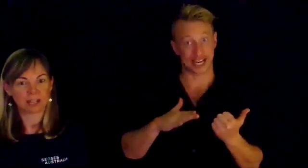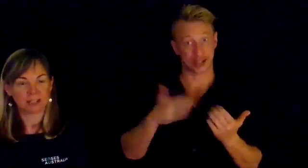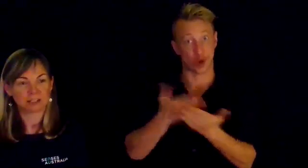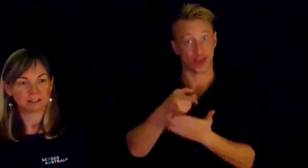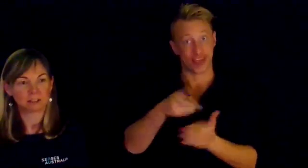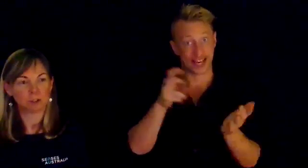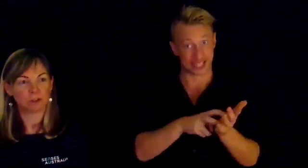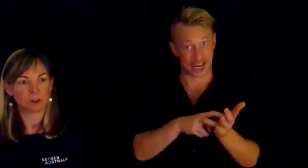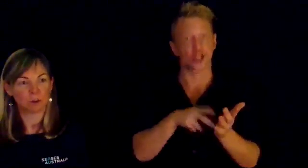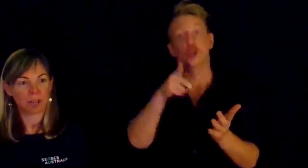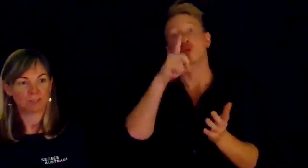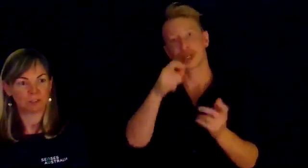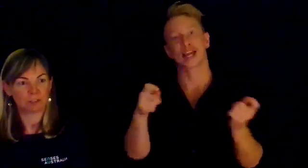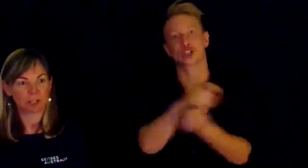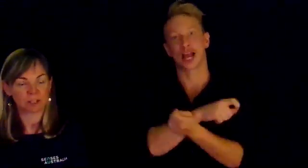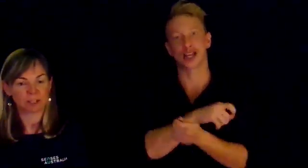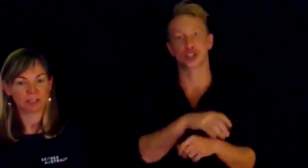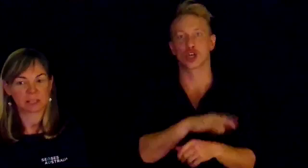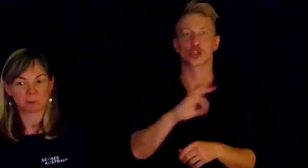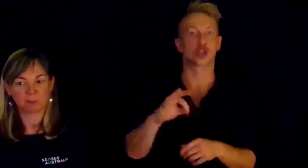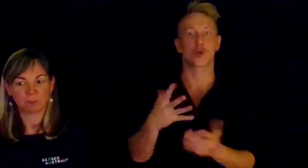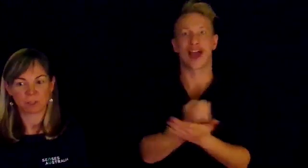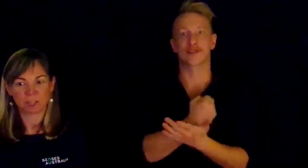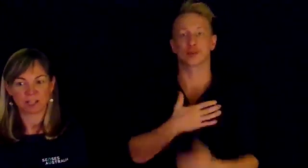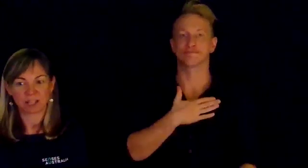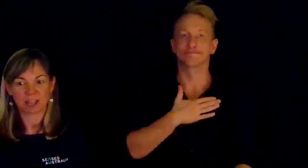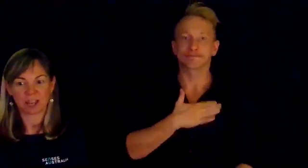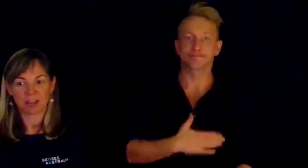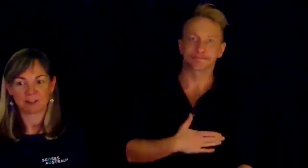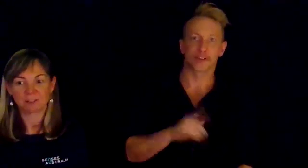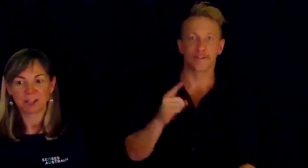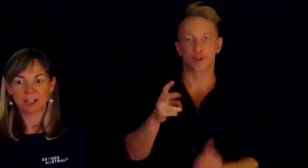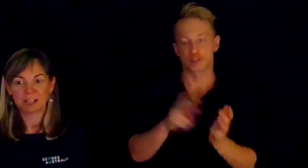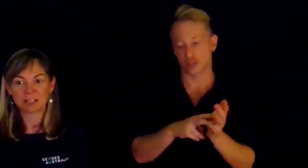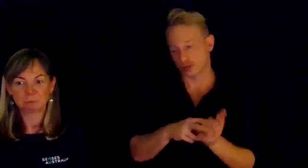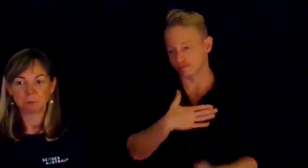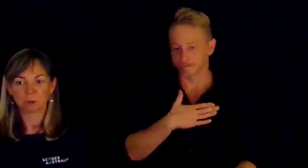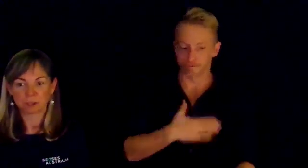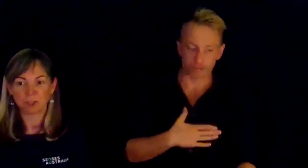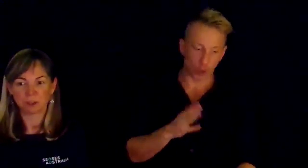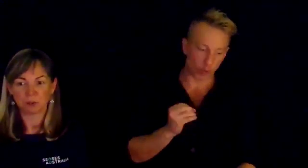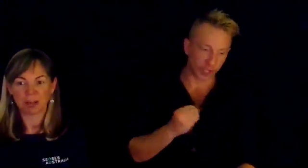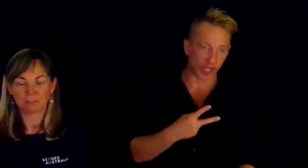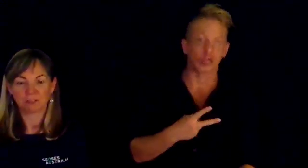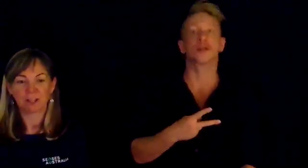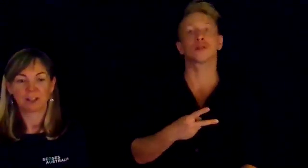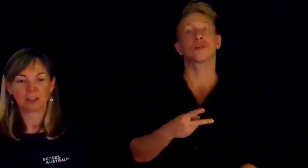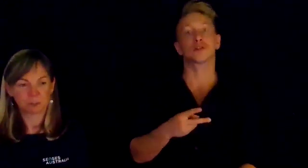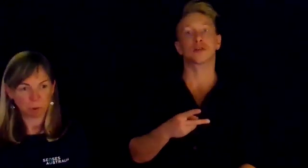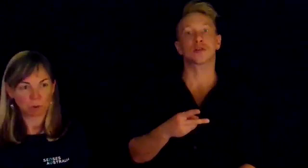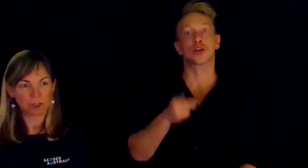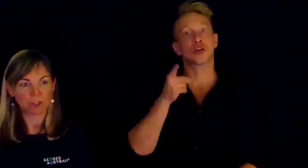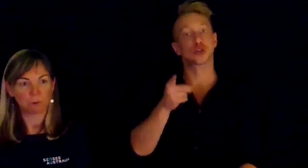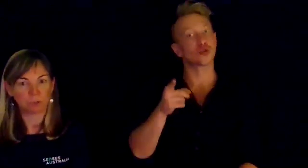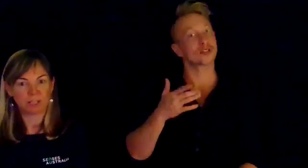that date. So you don't have to just accept the first date they have. It's important that you have